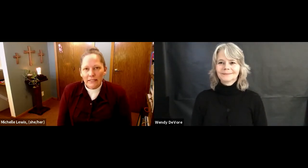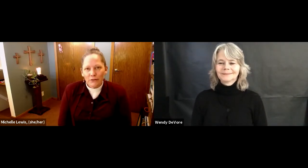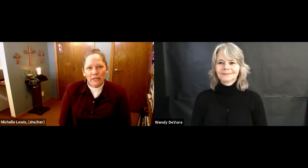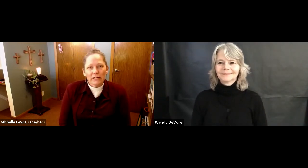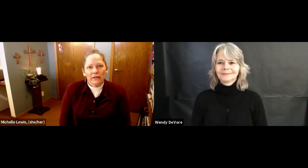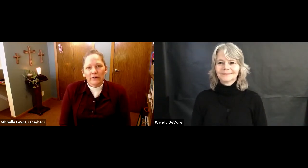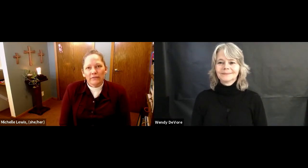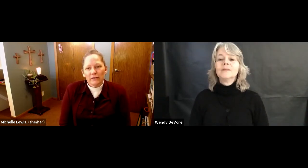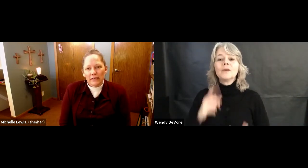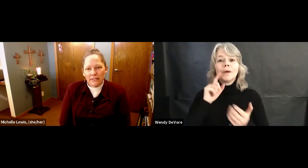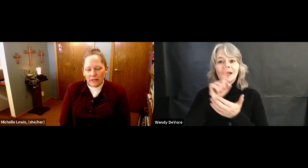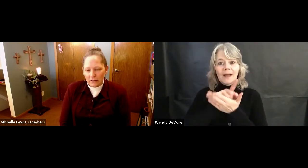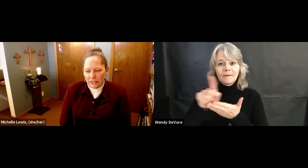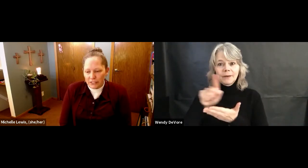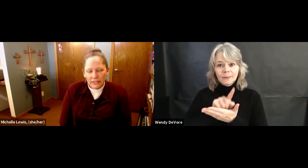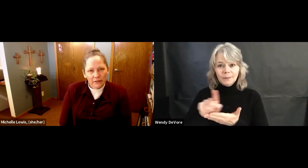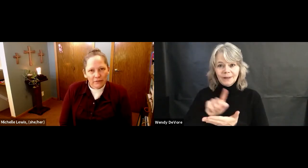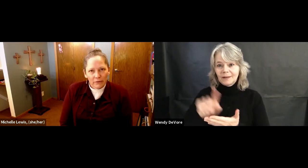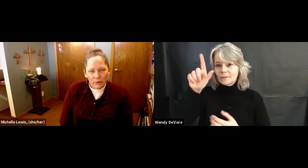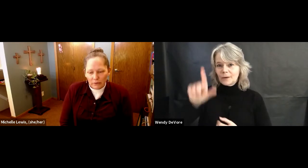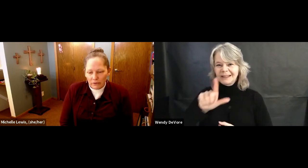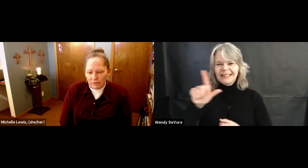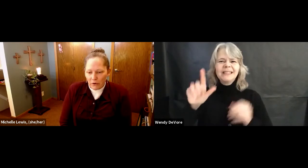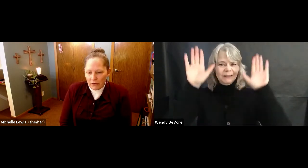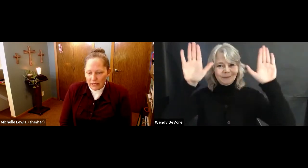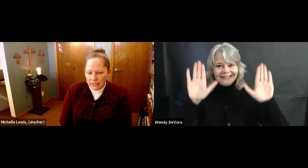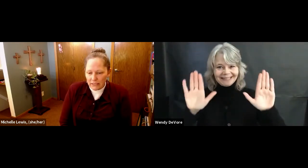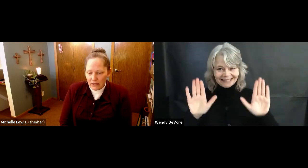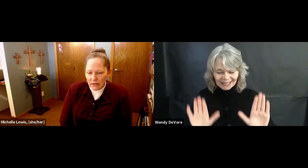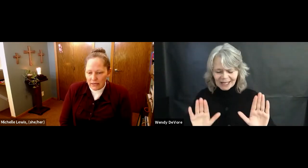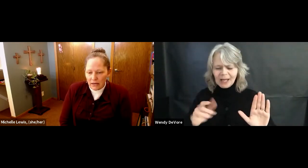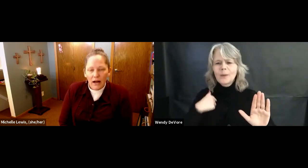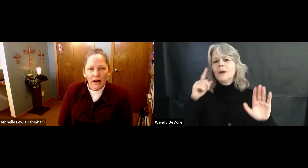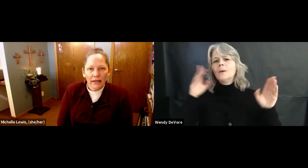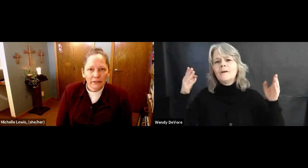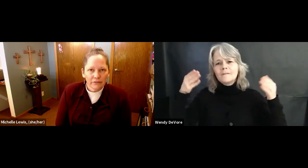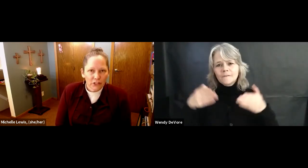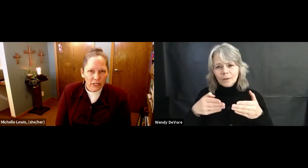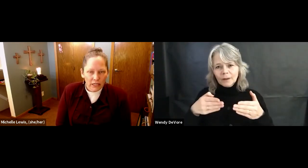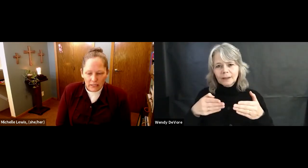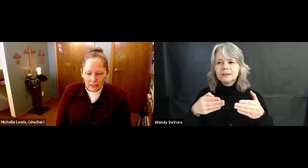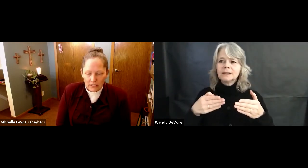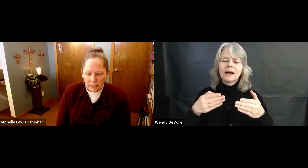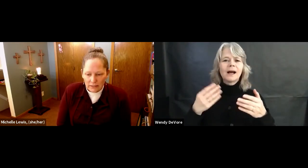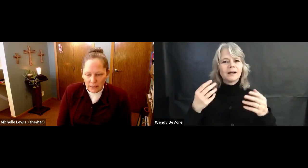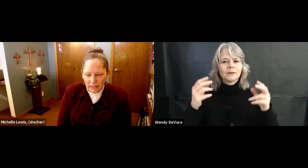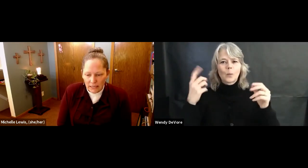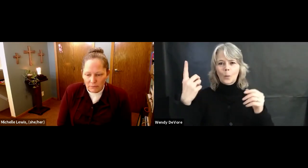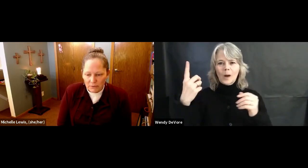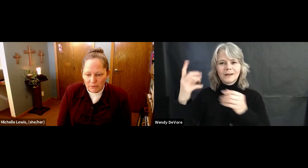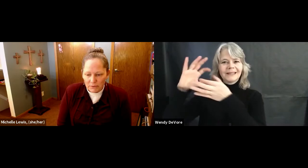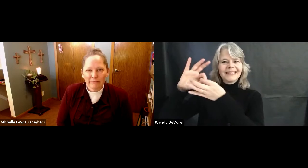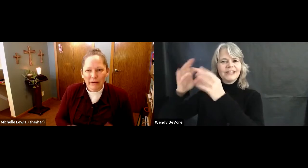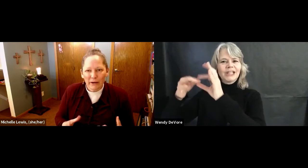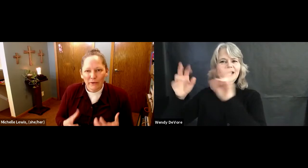And each week of Lent, or each Sunday of Lent, we will focus on a kind of chain that